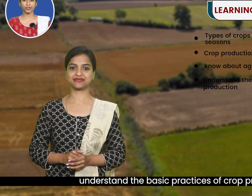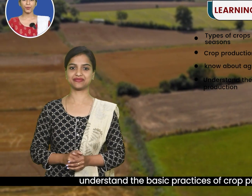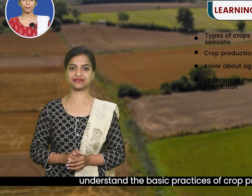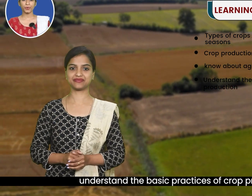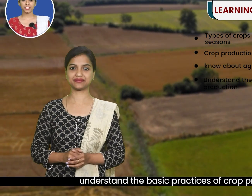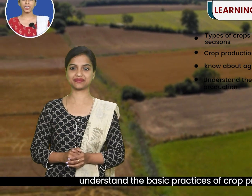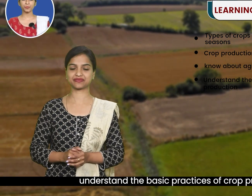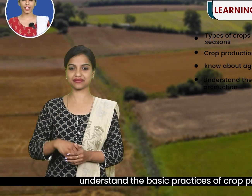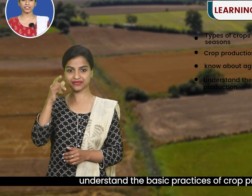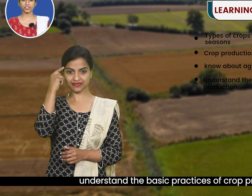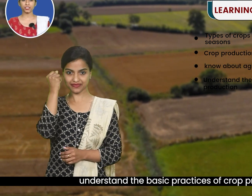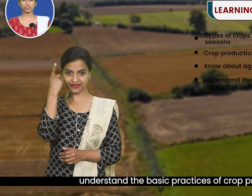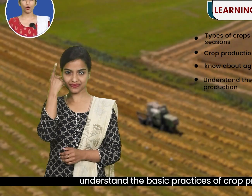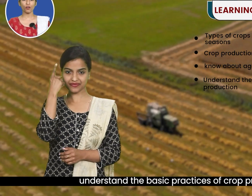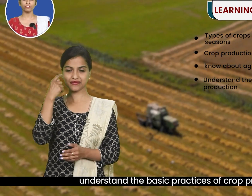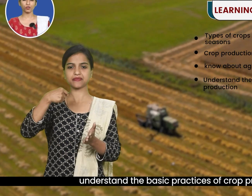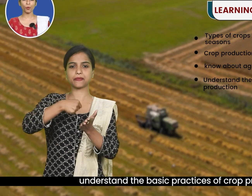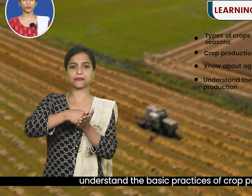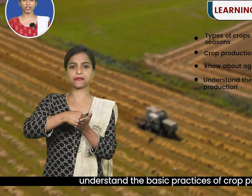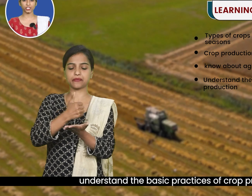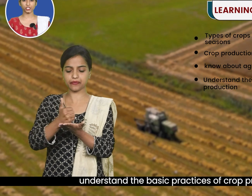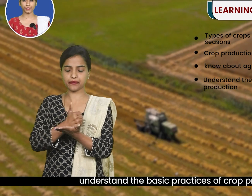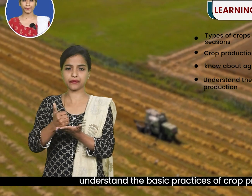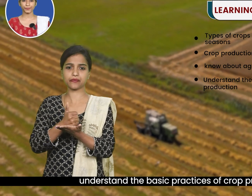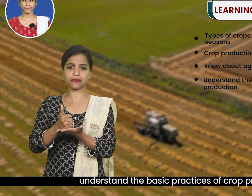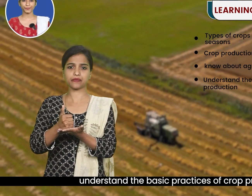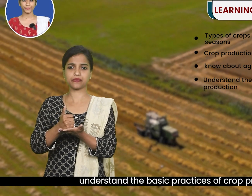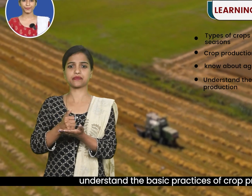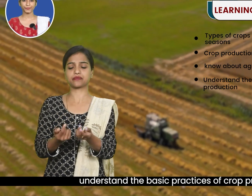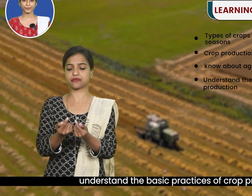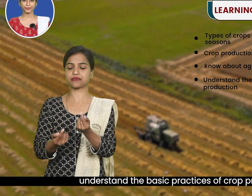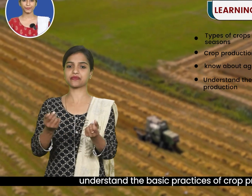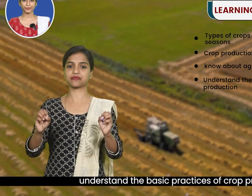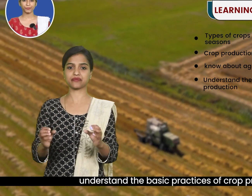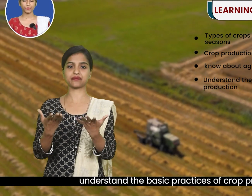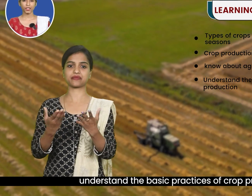Understand the basic practices of crop production.